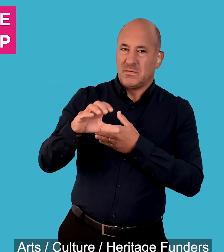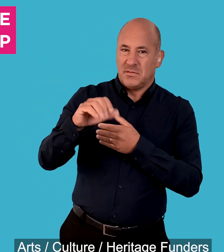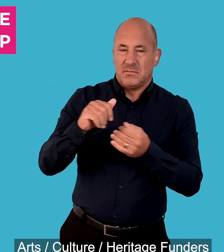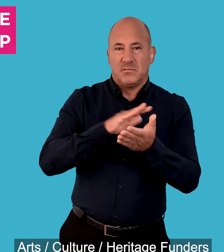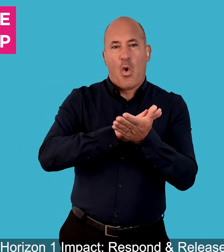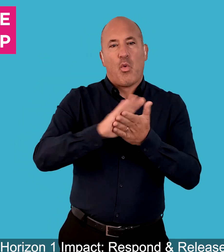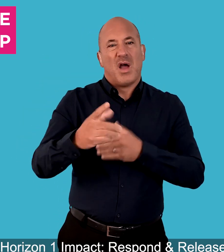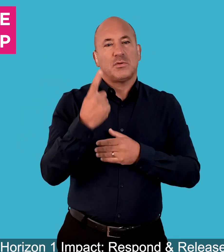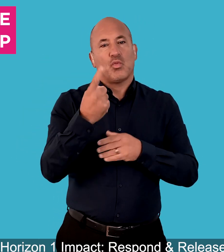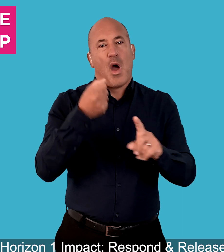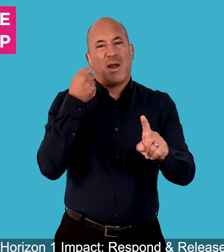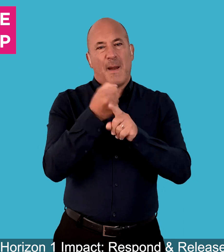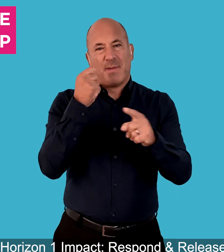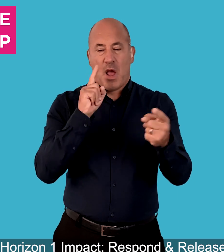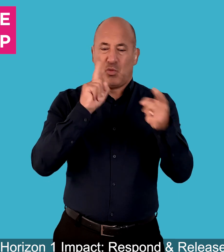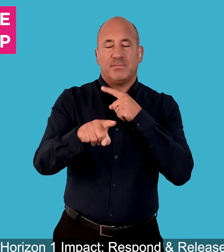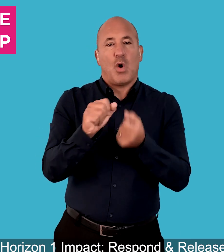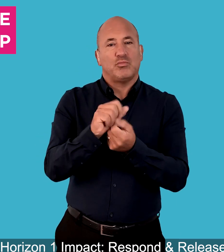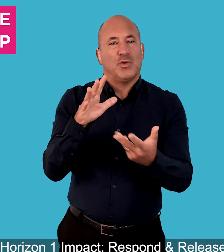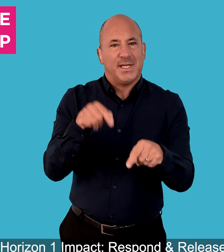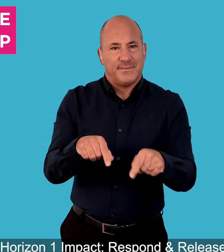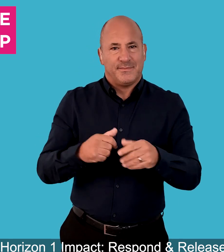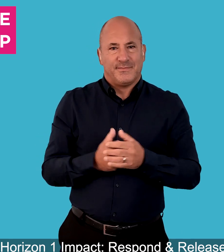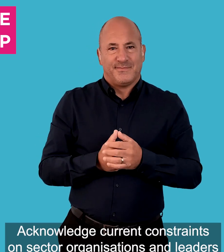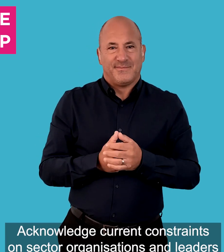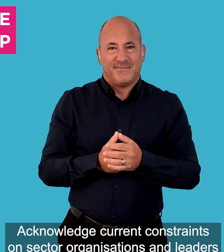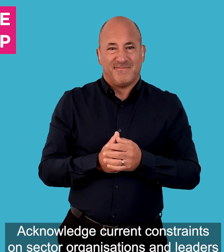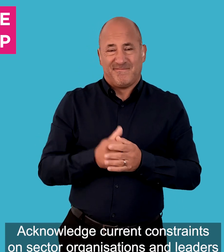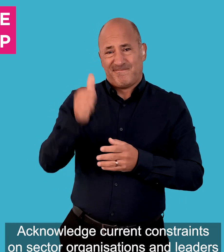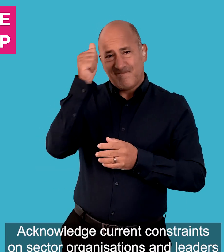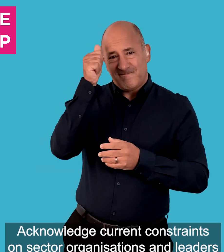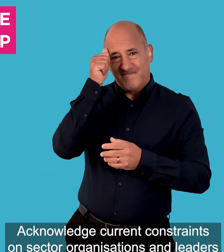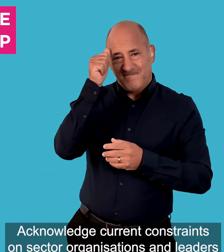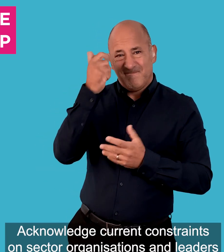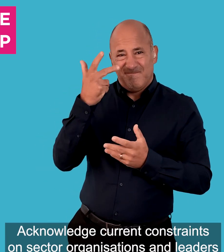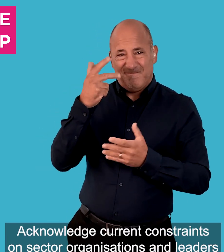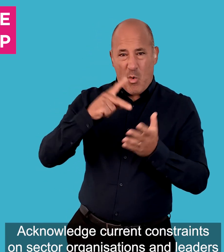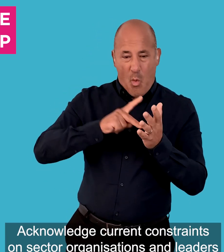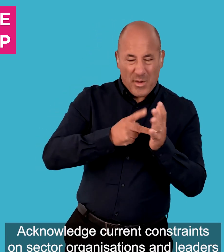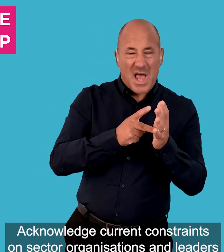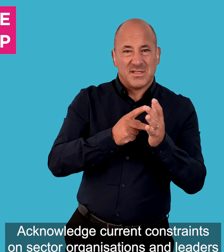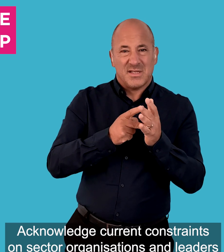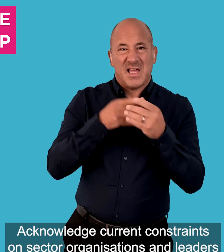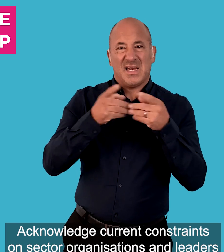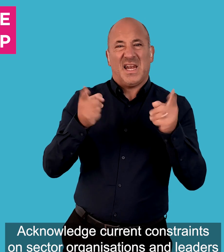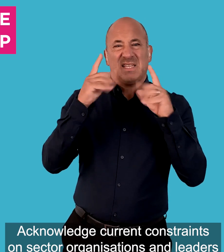Arts/culture/heritage funders. Horizon 1 impact, respond and release. Acknowledge current constraints on